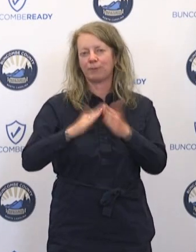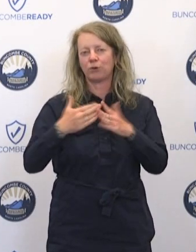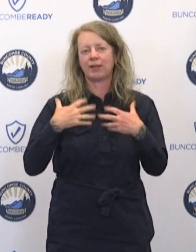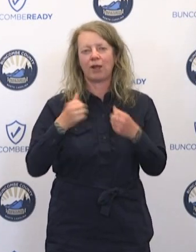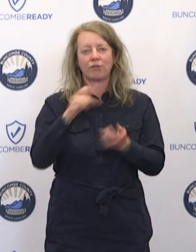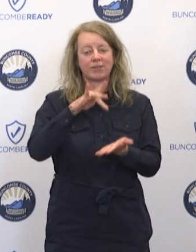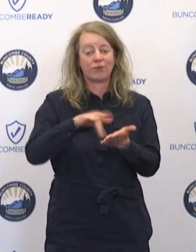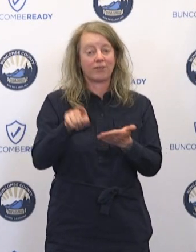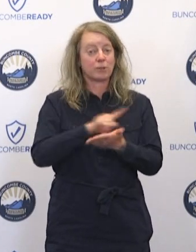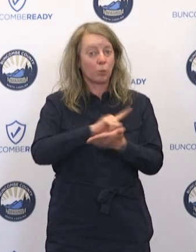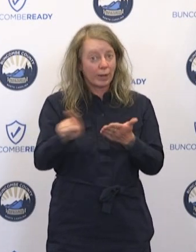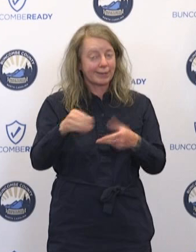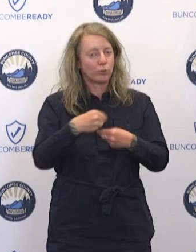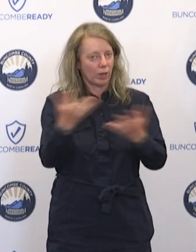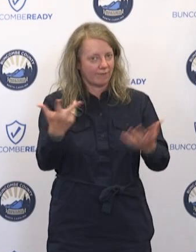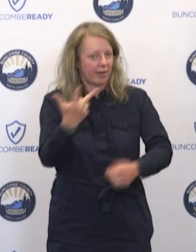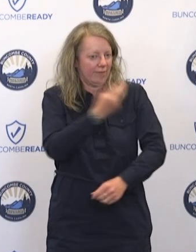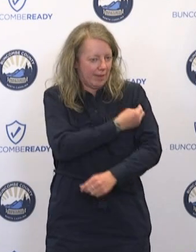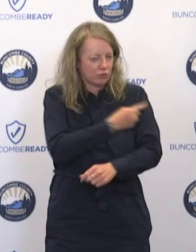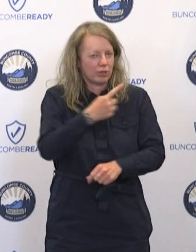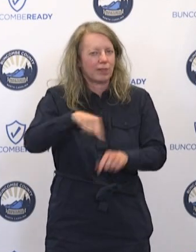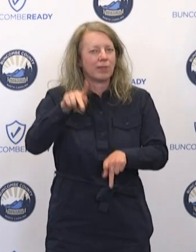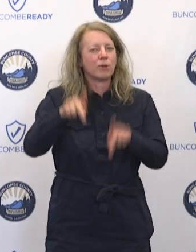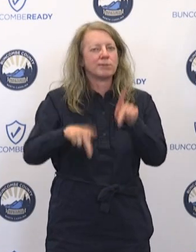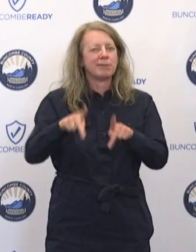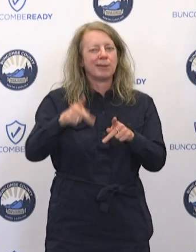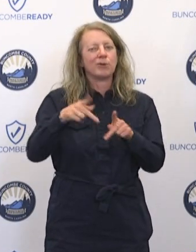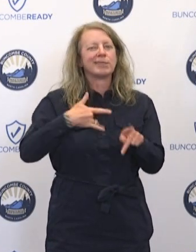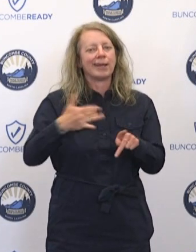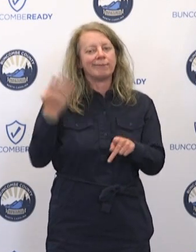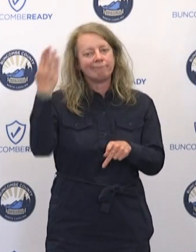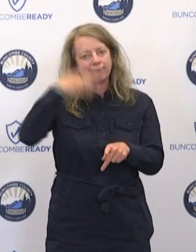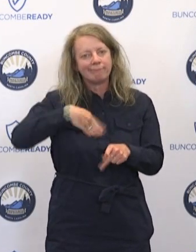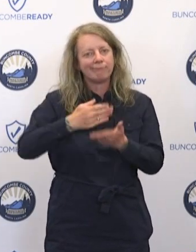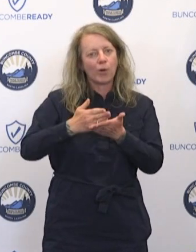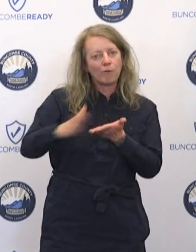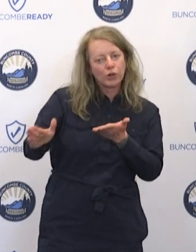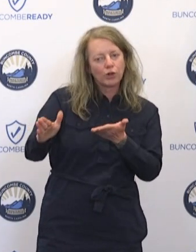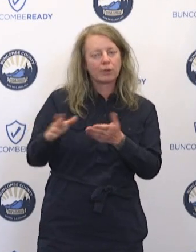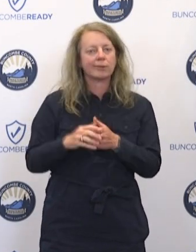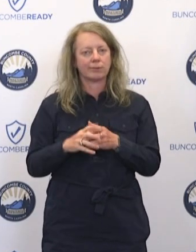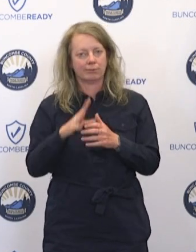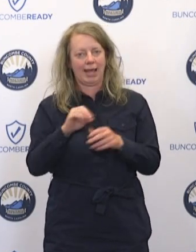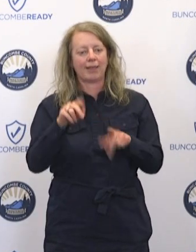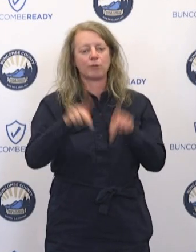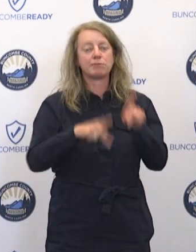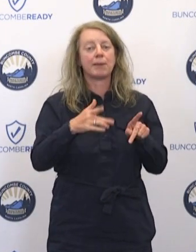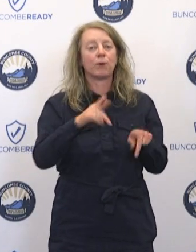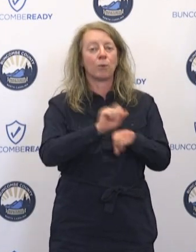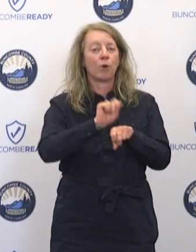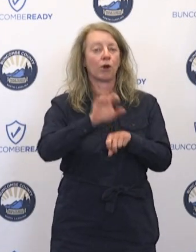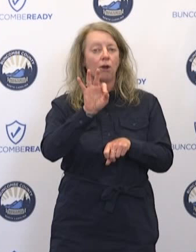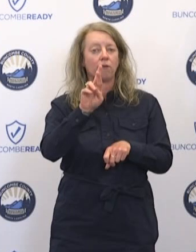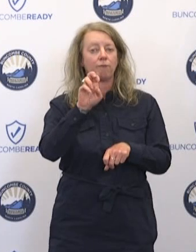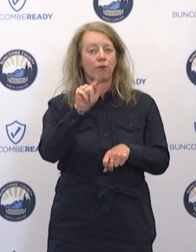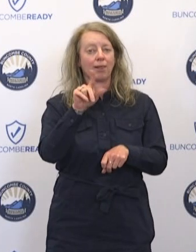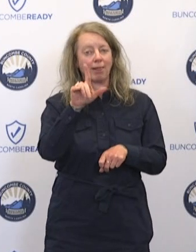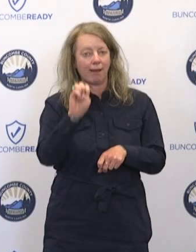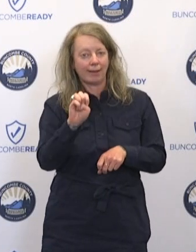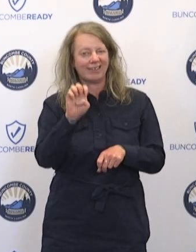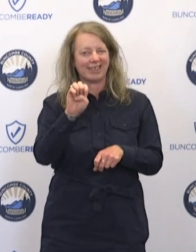coming week to vaccinate historically marginalized populations in the frontline essential worker group with our equity allocation.